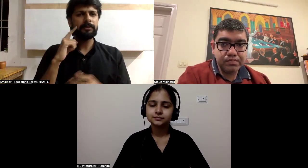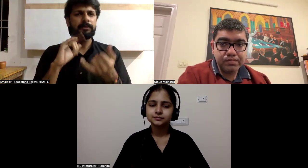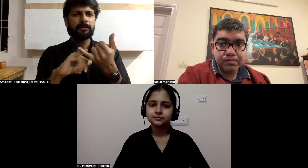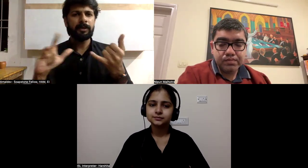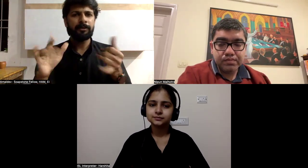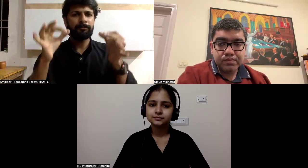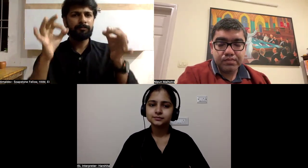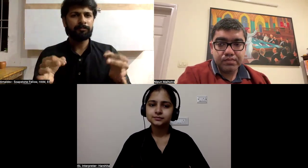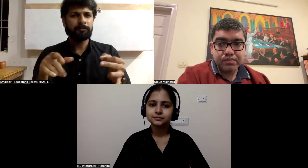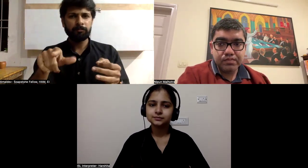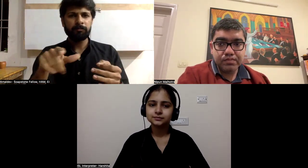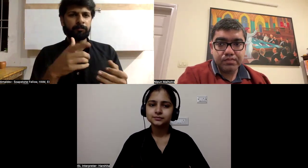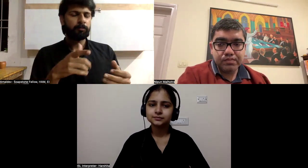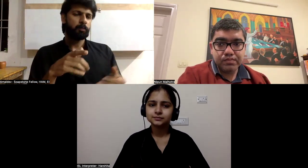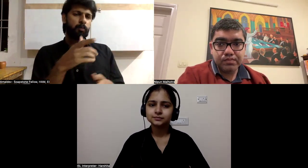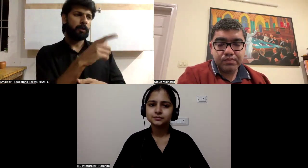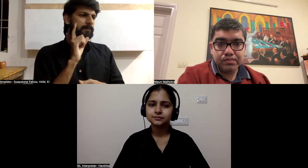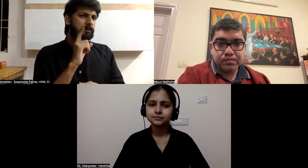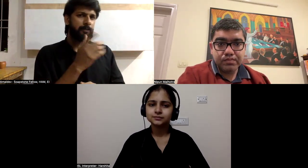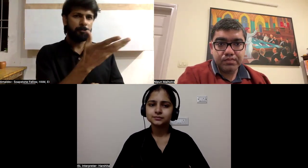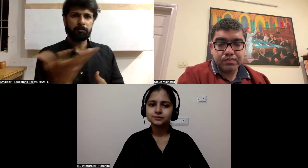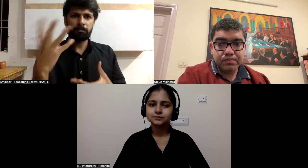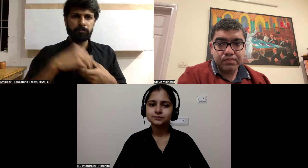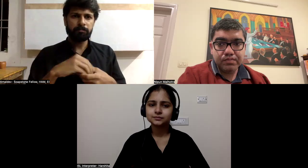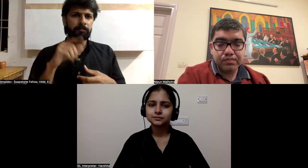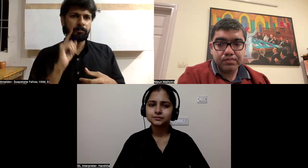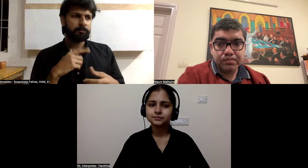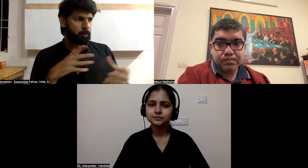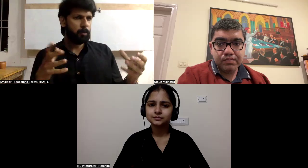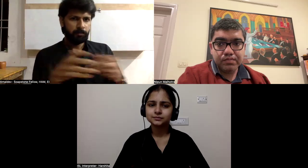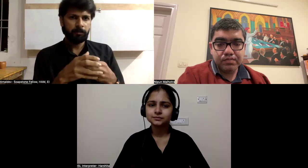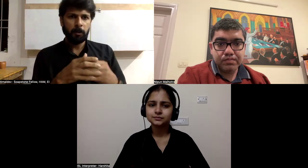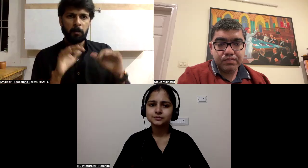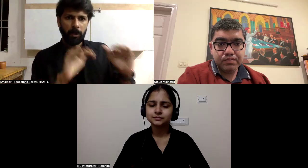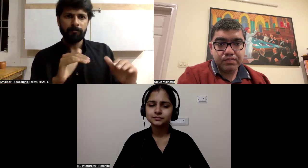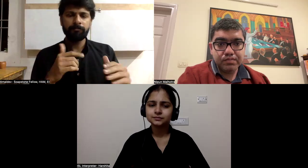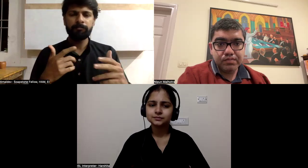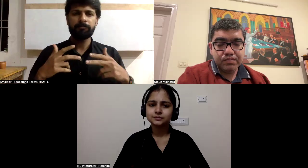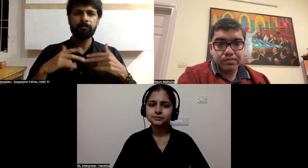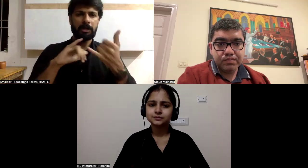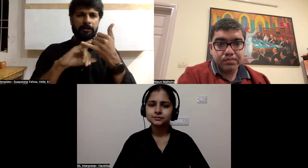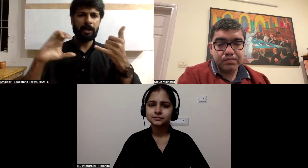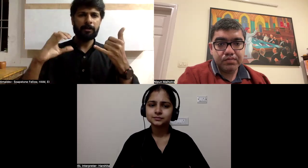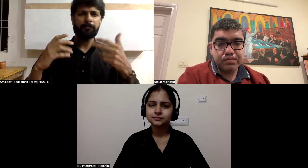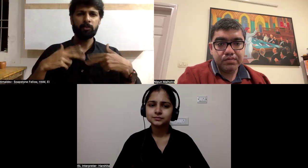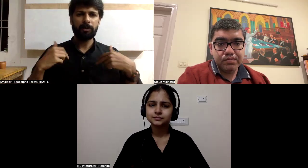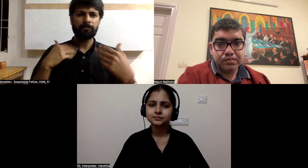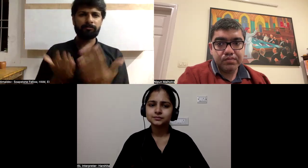in 2018, you had actually filed a